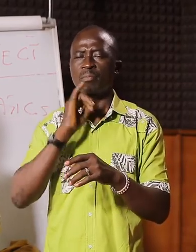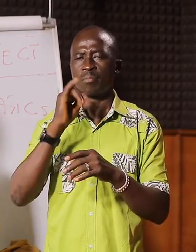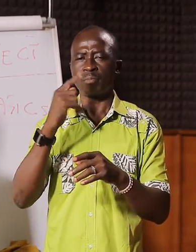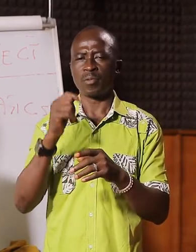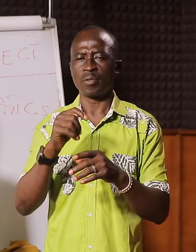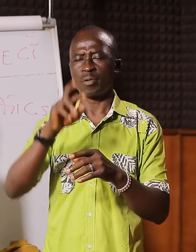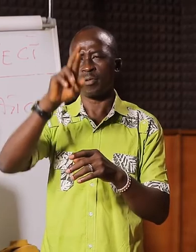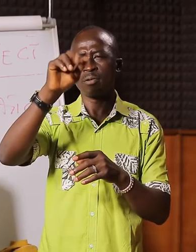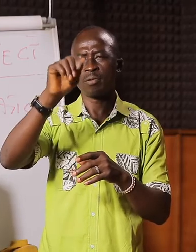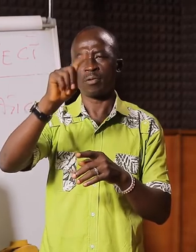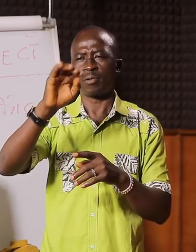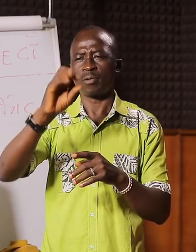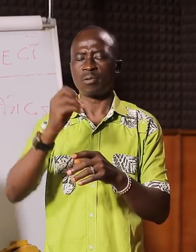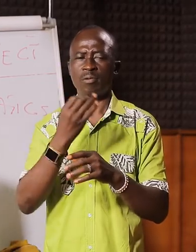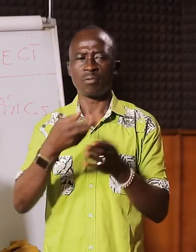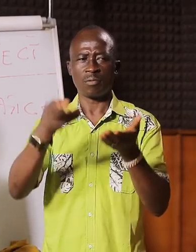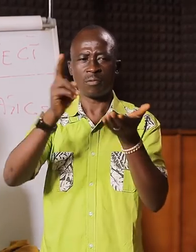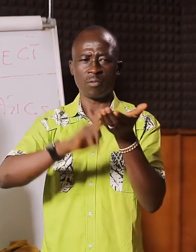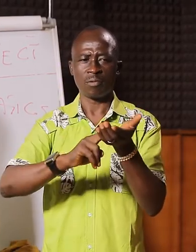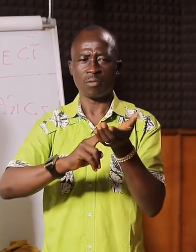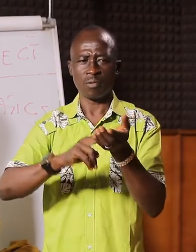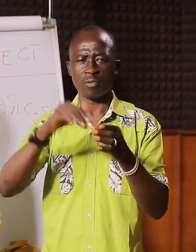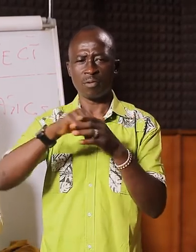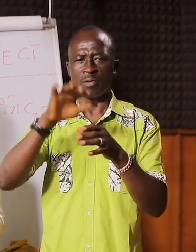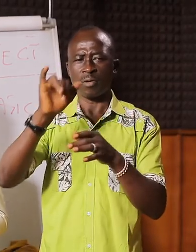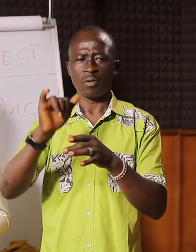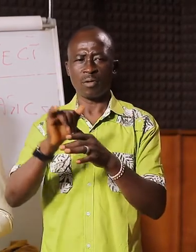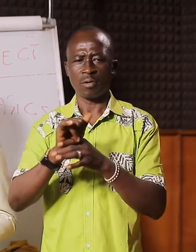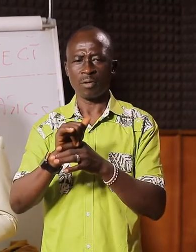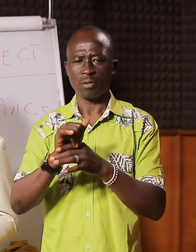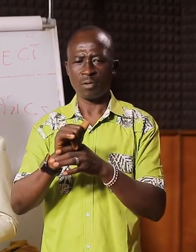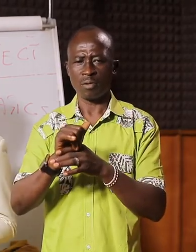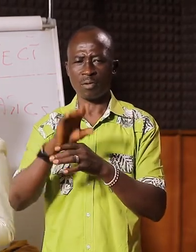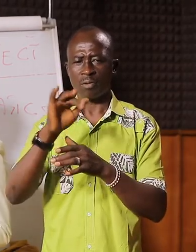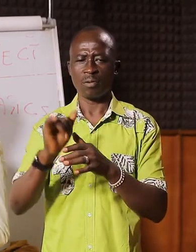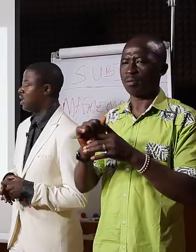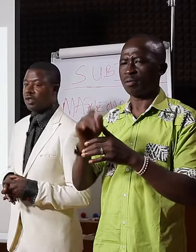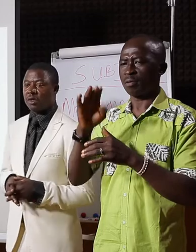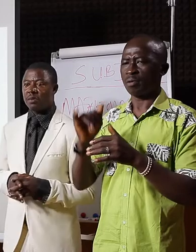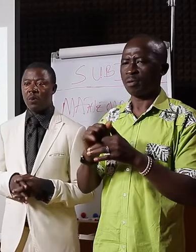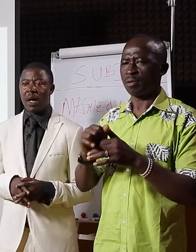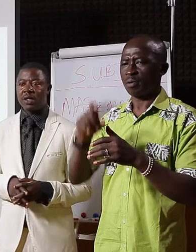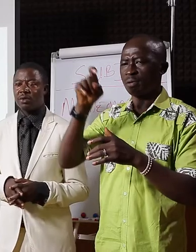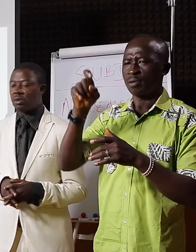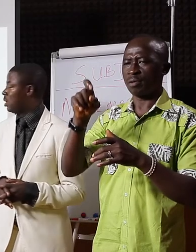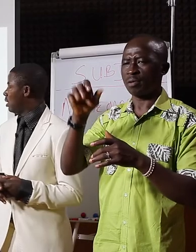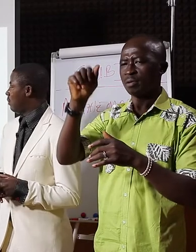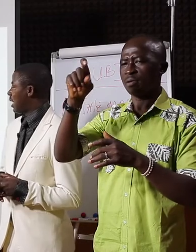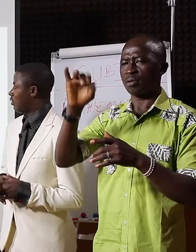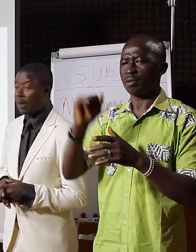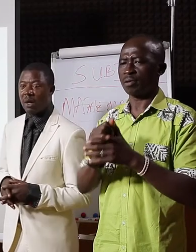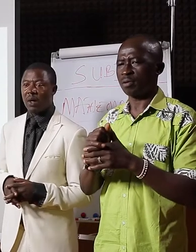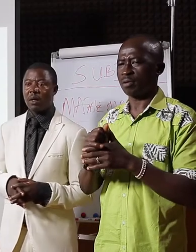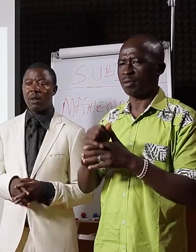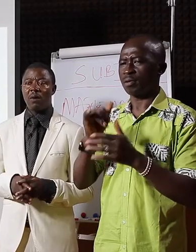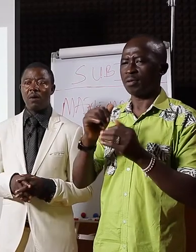the ratio of the increase in y-axis divided by that of x-axis. So it will be y2